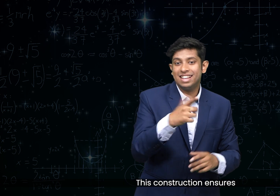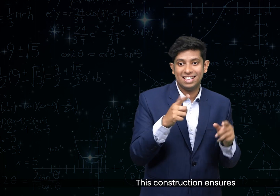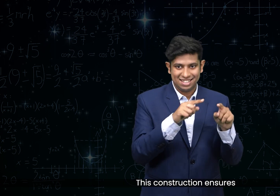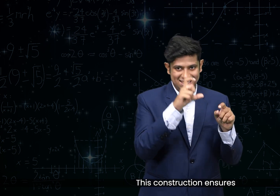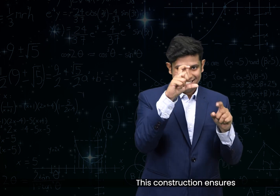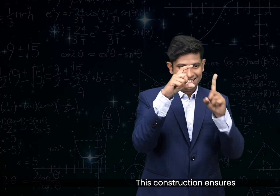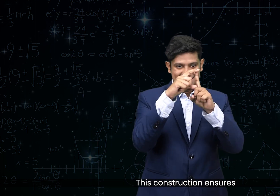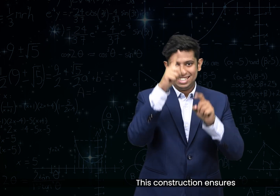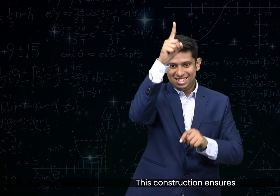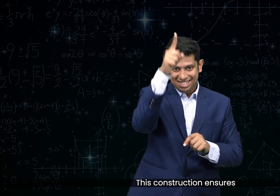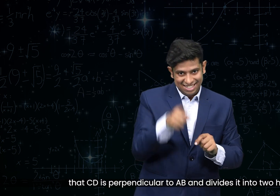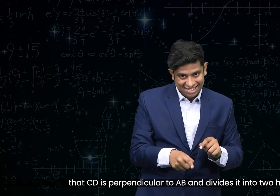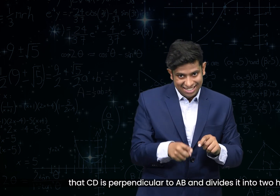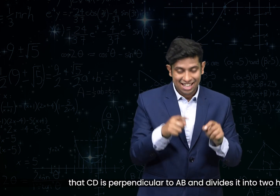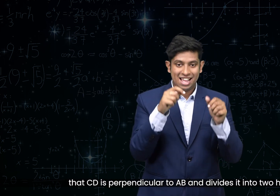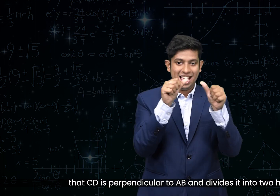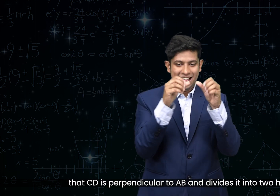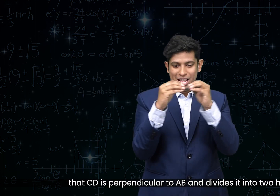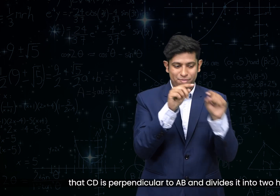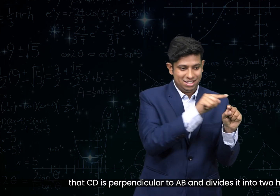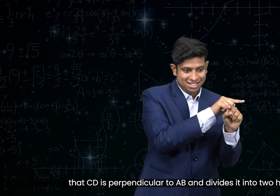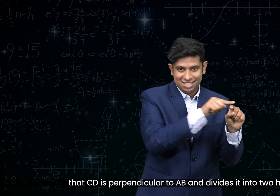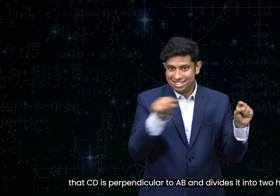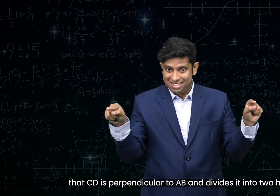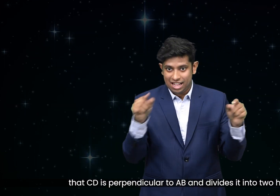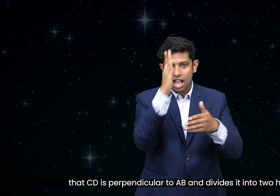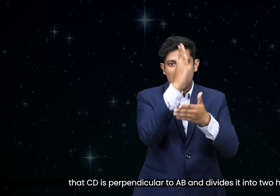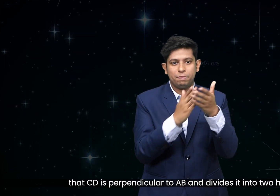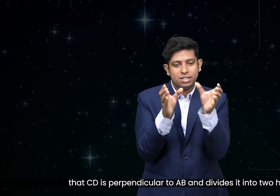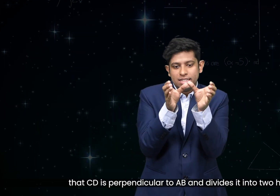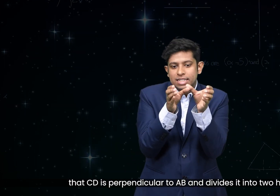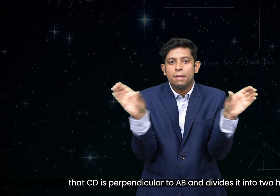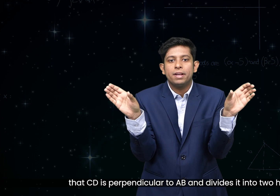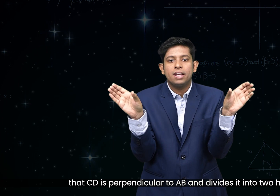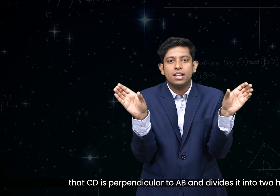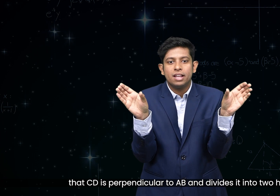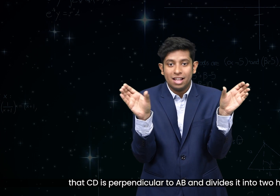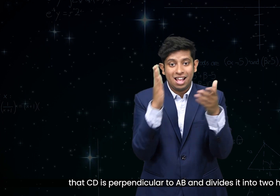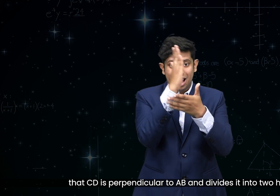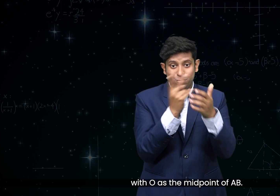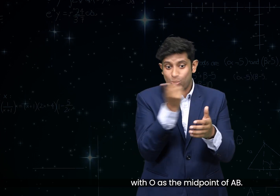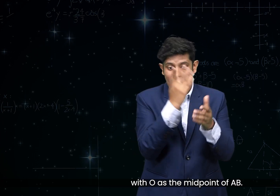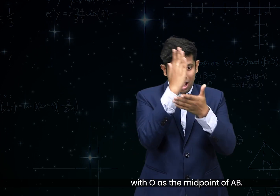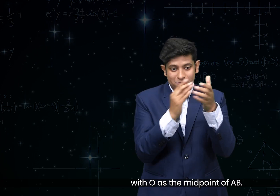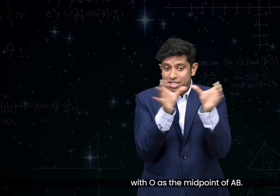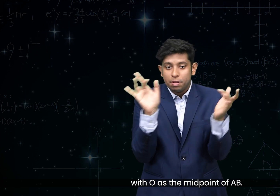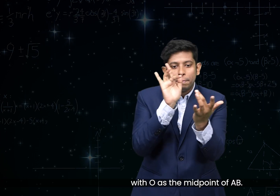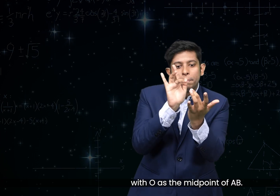This construction ensures that CD is perpendicular to AB and divides it into two halves, with O as the midpoint